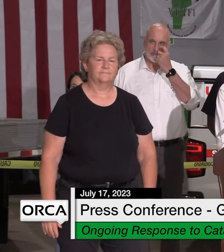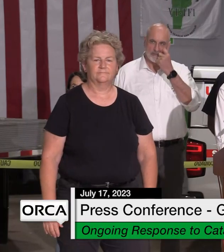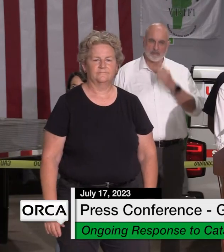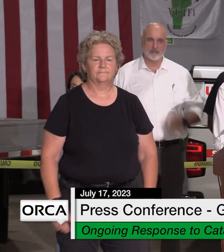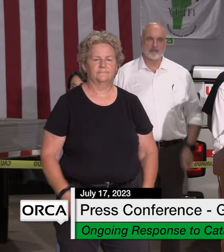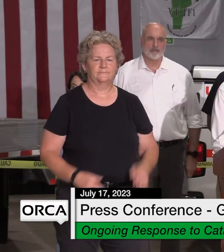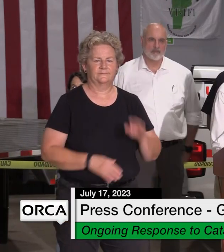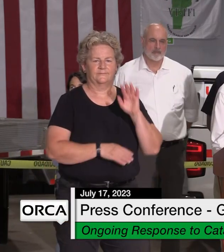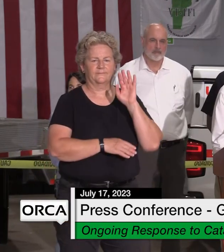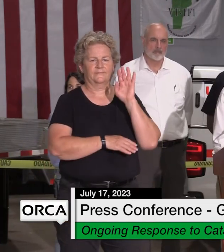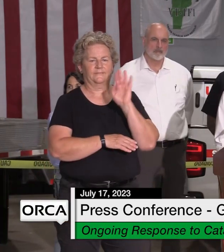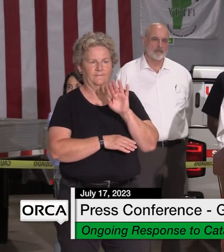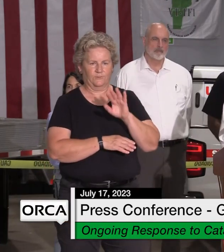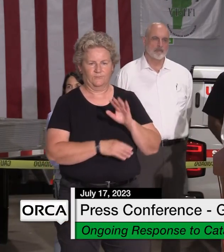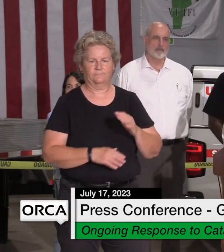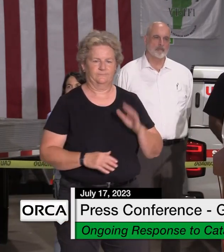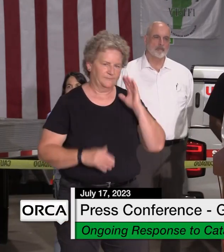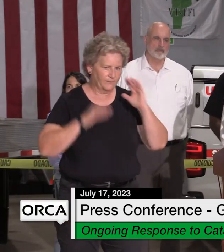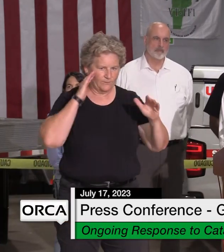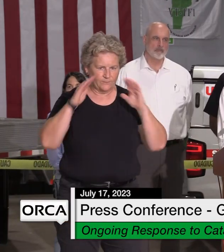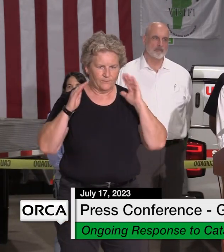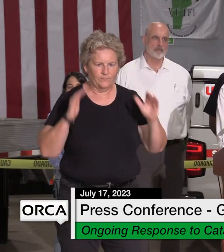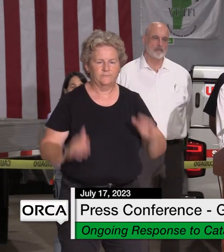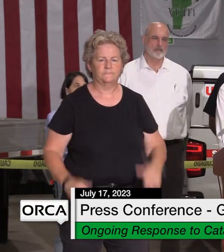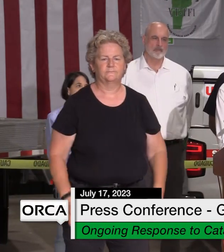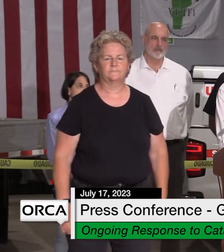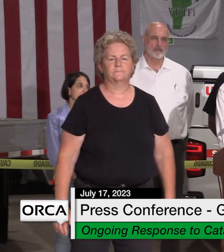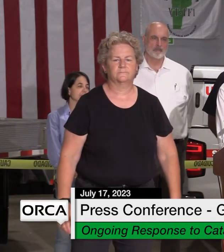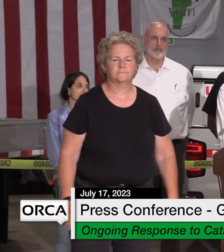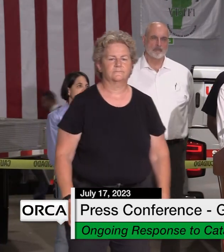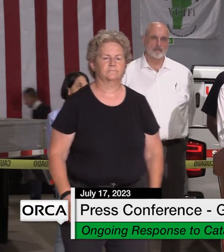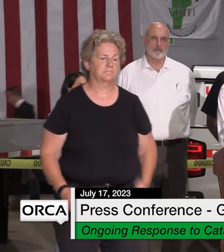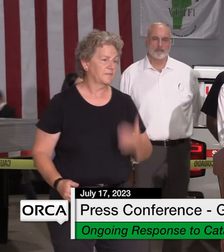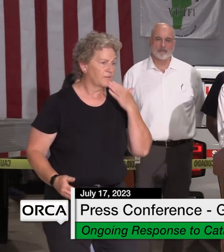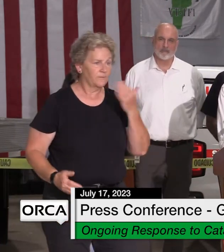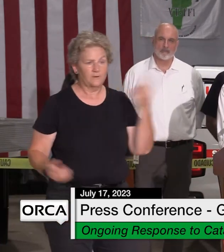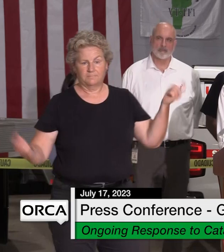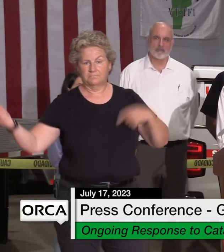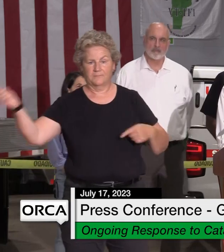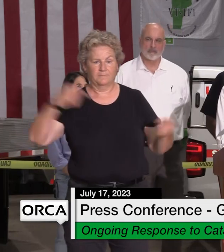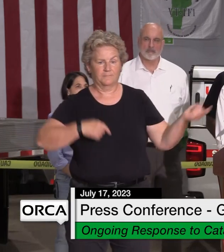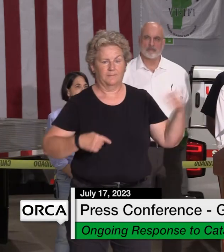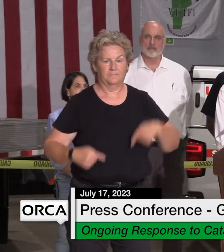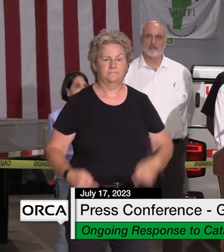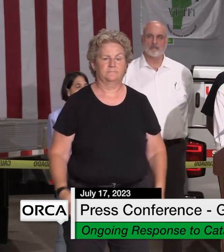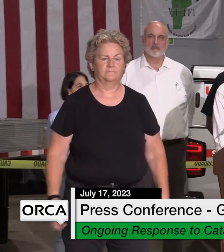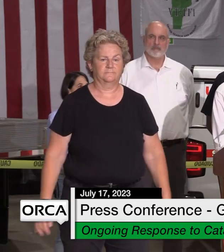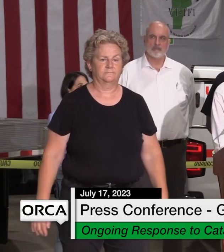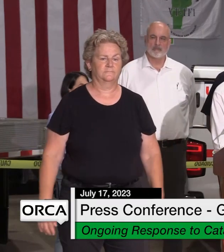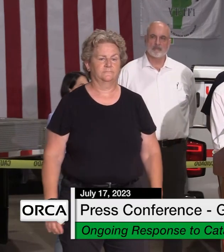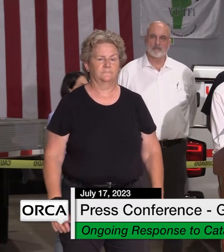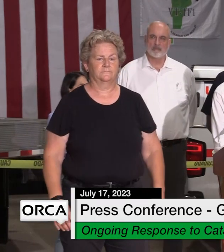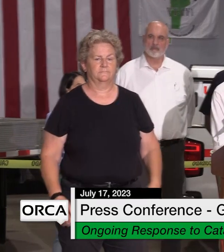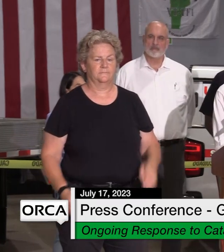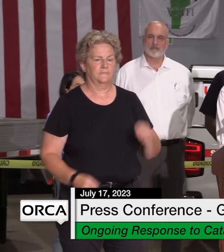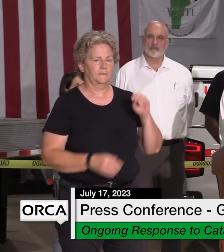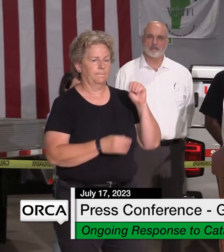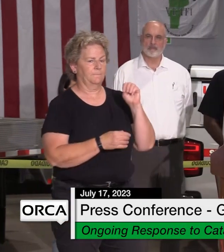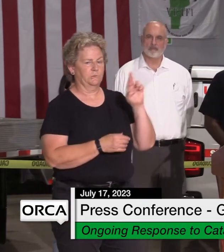Good afternoon, everyone. Thank you all for being here today. And thank you, Mr. Secretary, for joining us with your